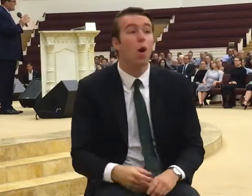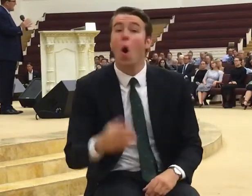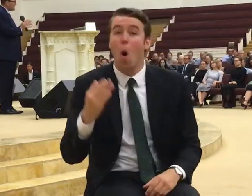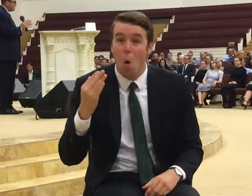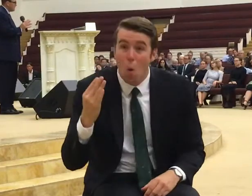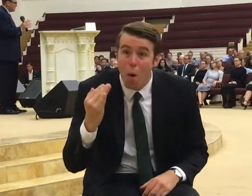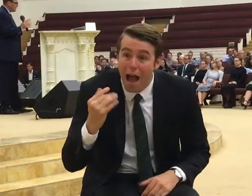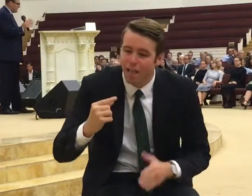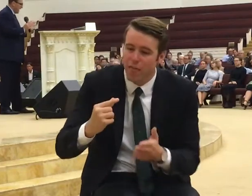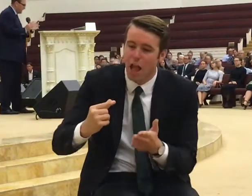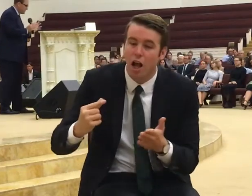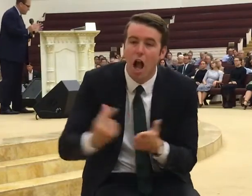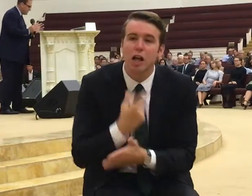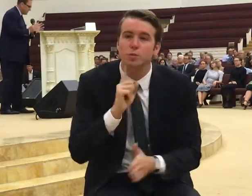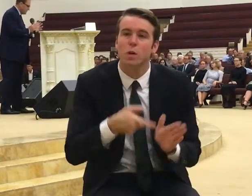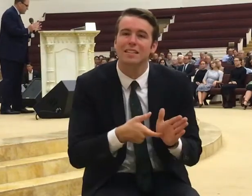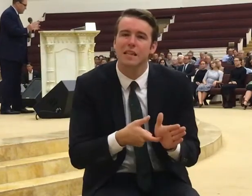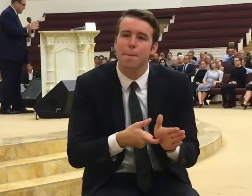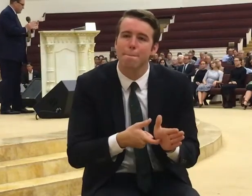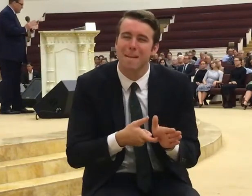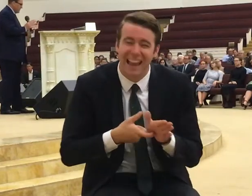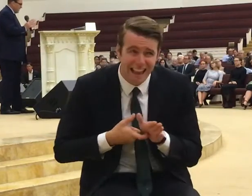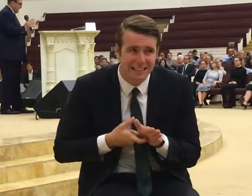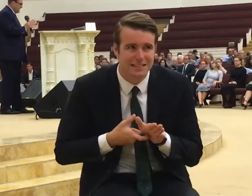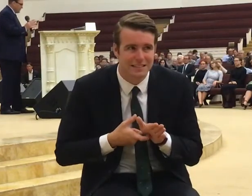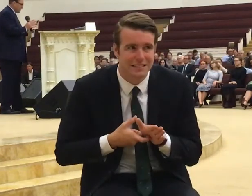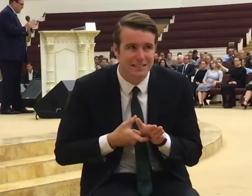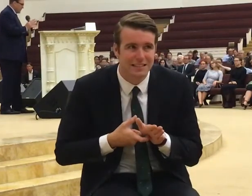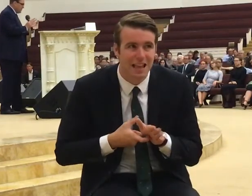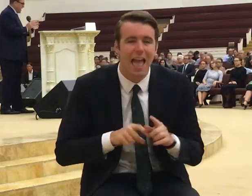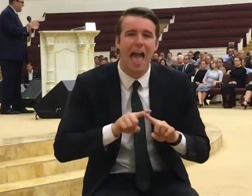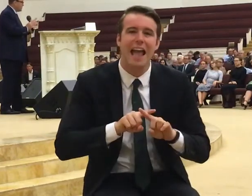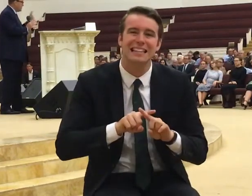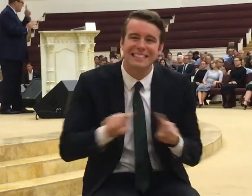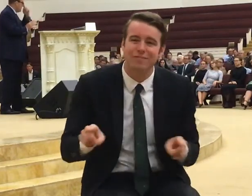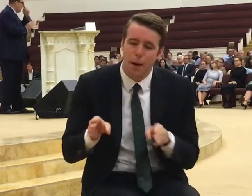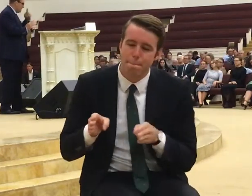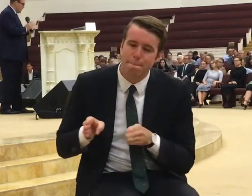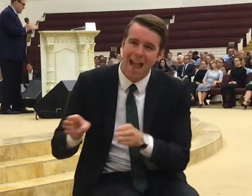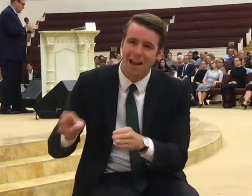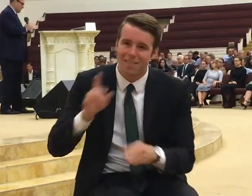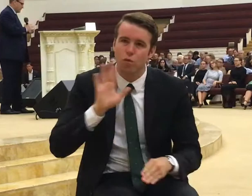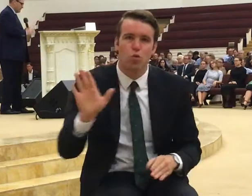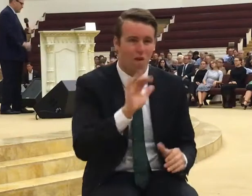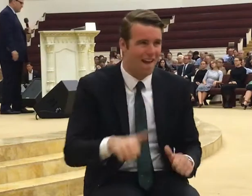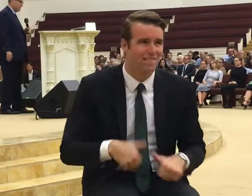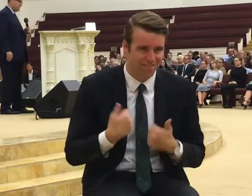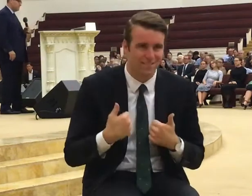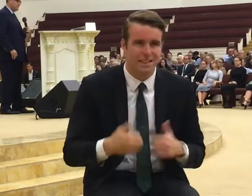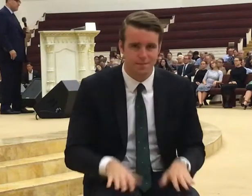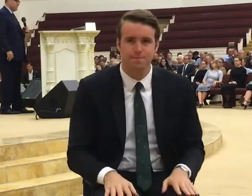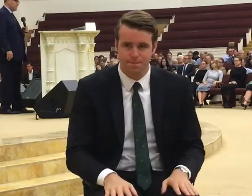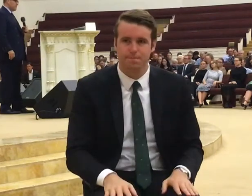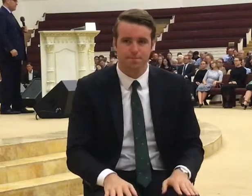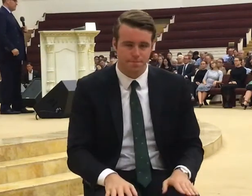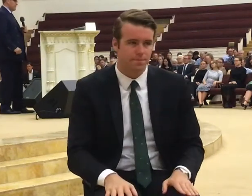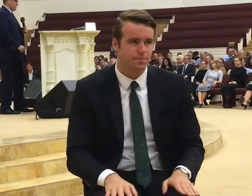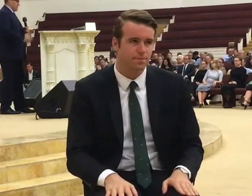because the gospel demands a different pattern for living.